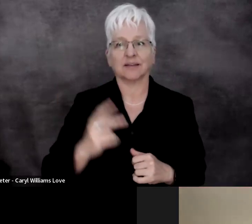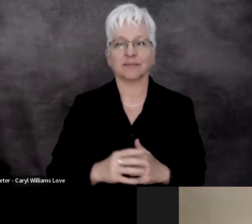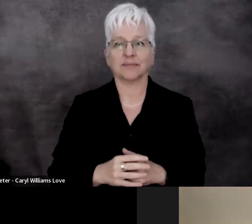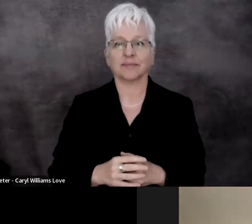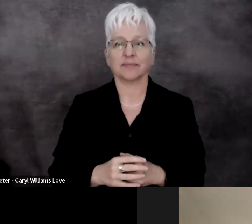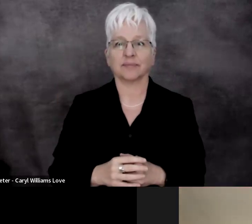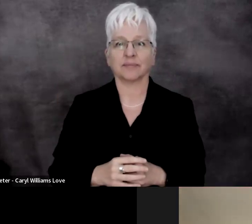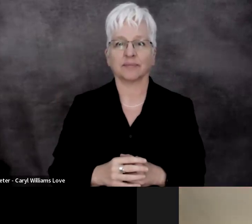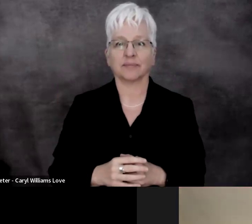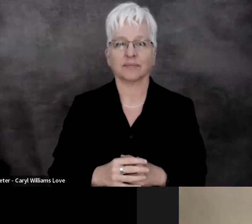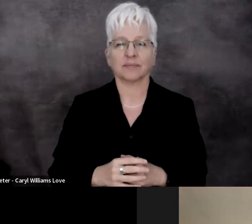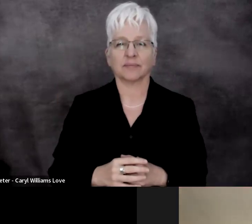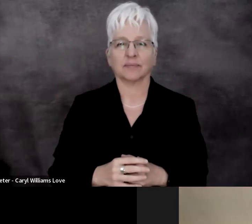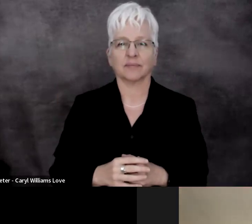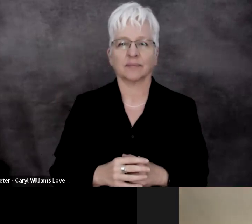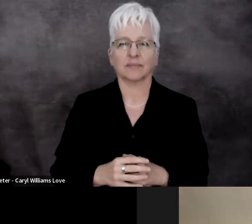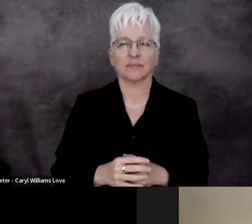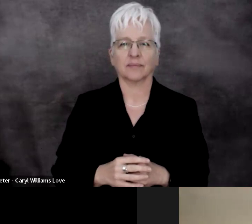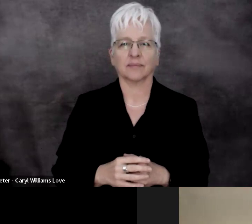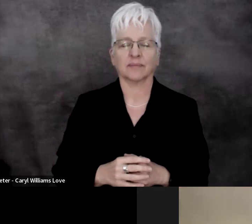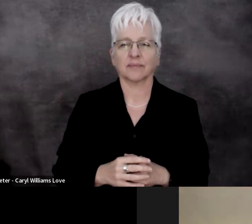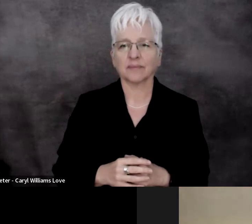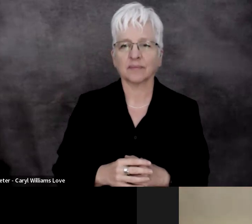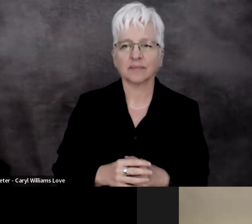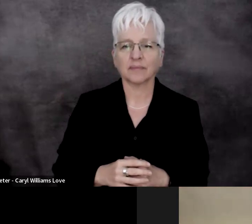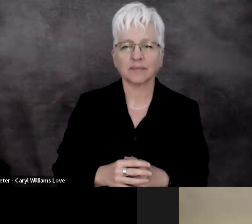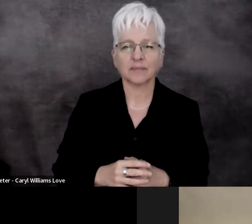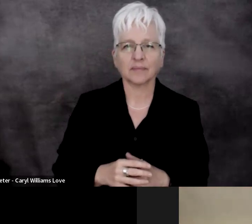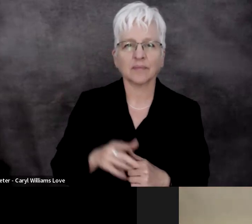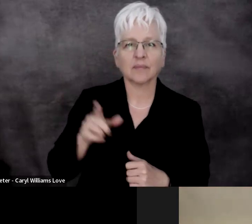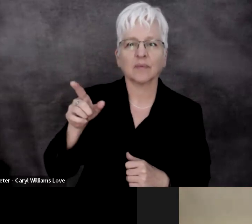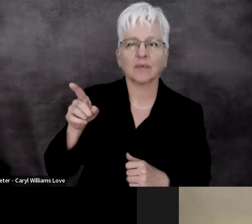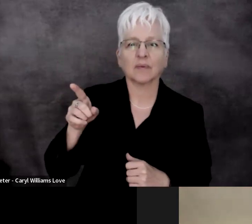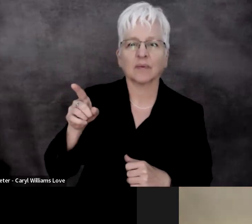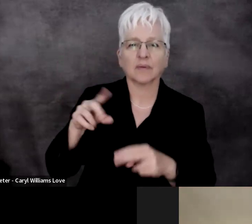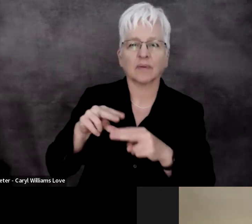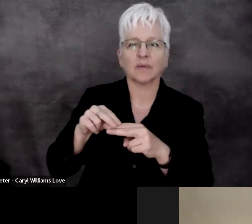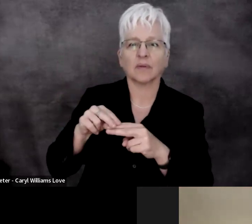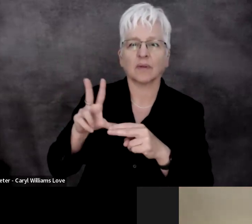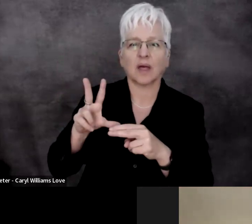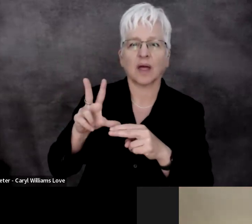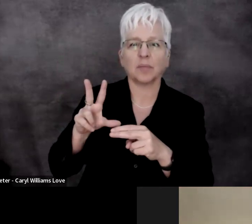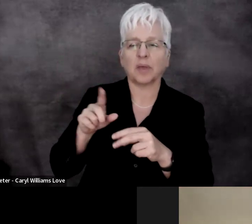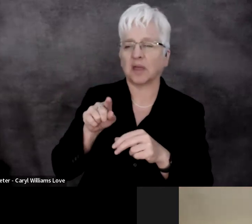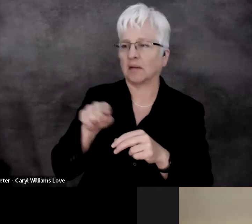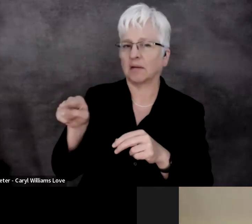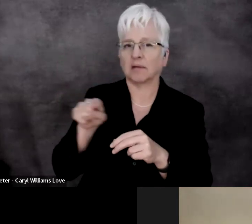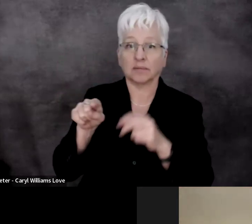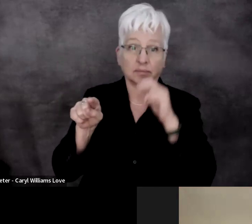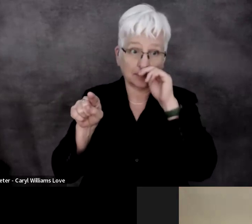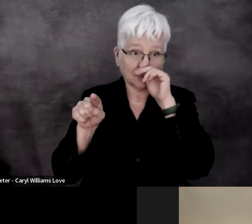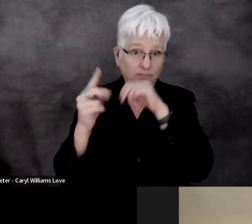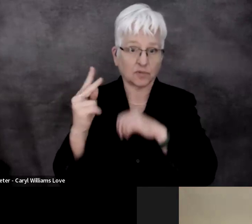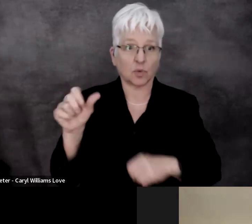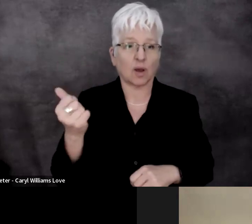And then if you could unpin if you could unpin Abby or spotlight Abby so that we can see only people